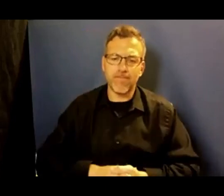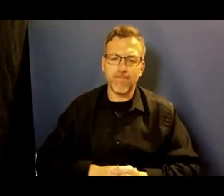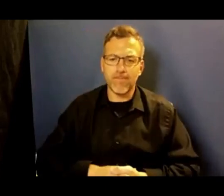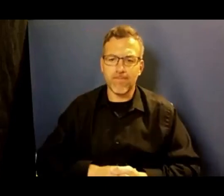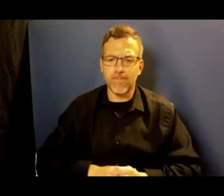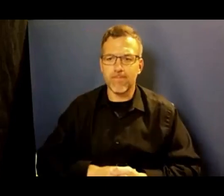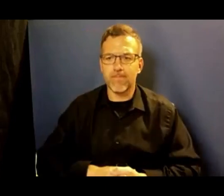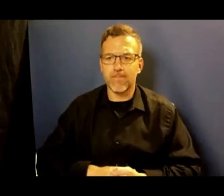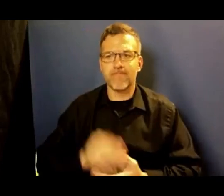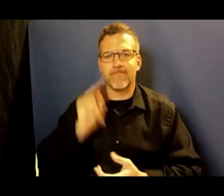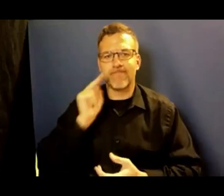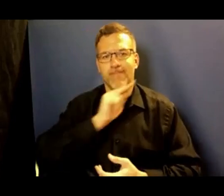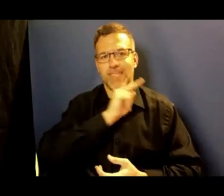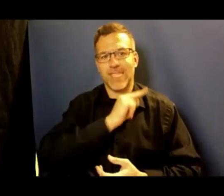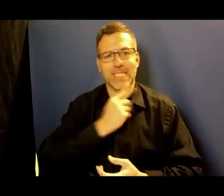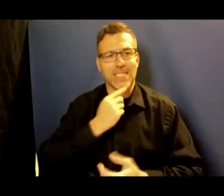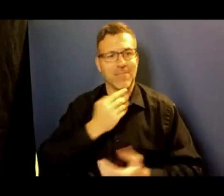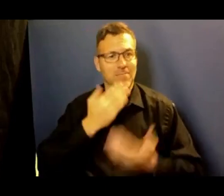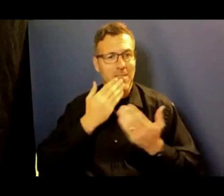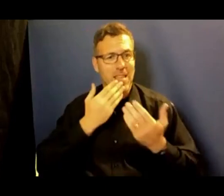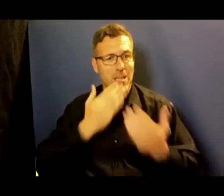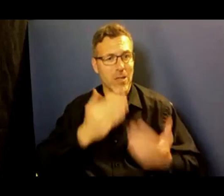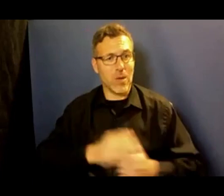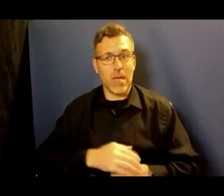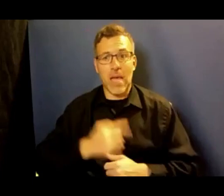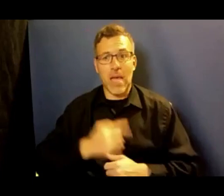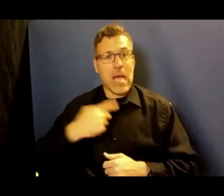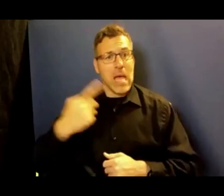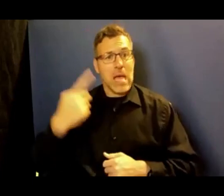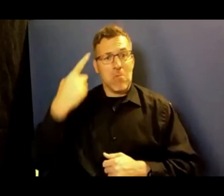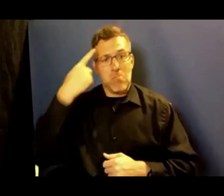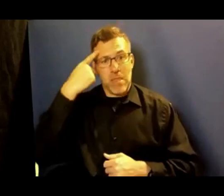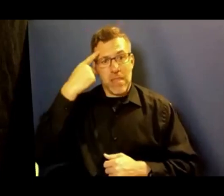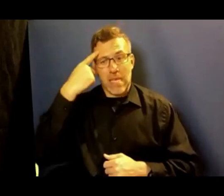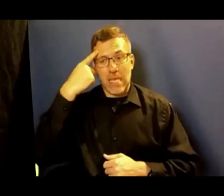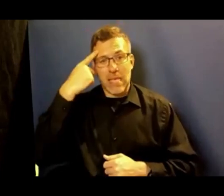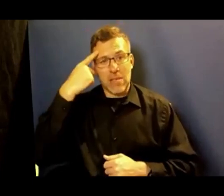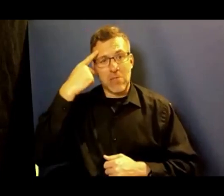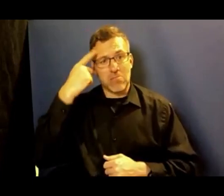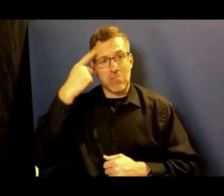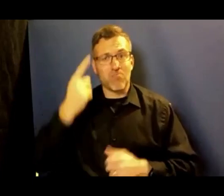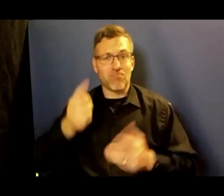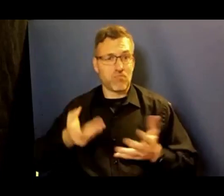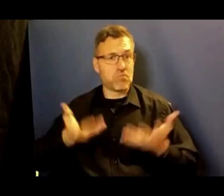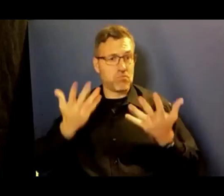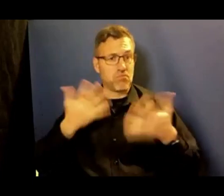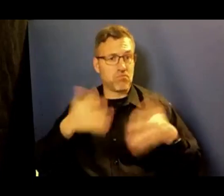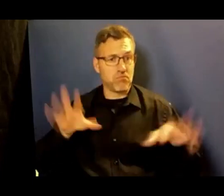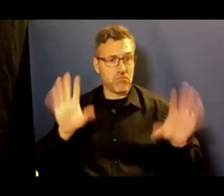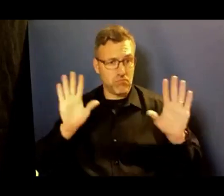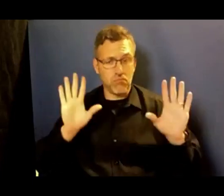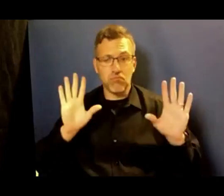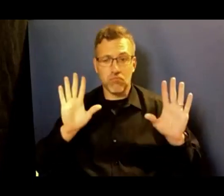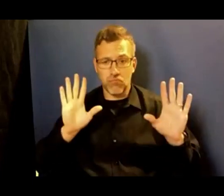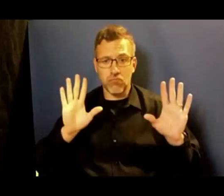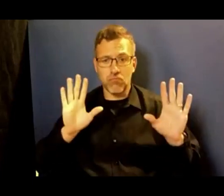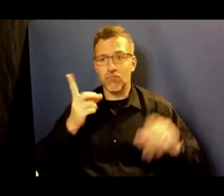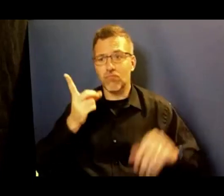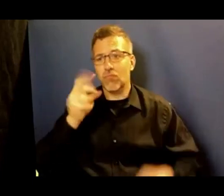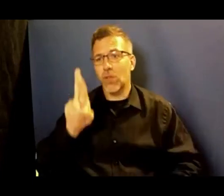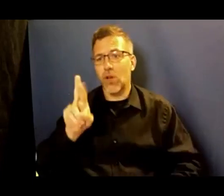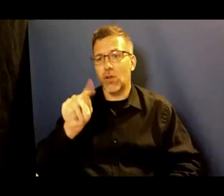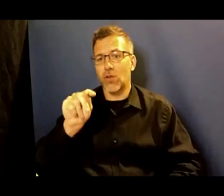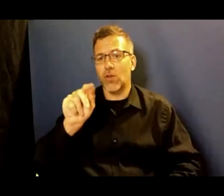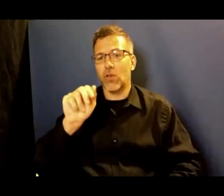Thank you. I think that brings us to the end of our questions, as Dr. Talbot has so generously offered. If you